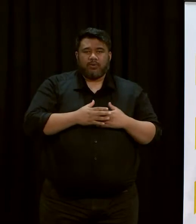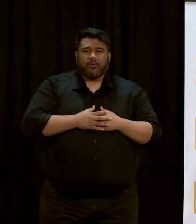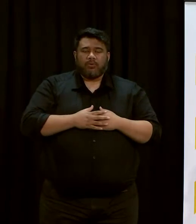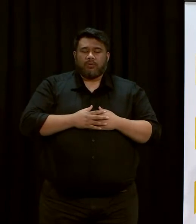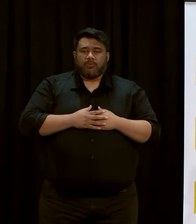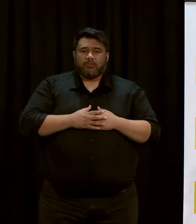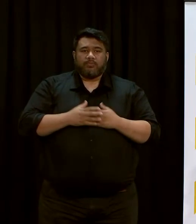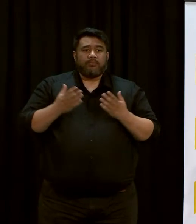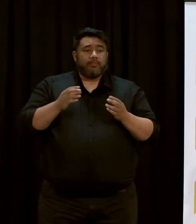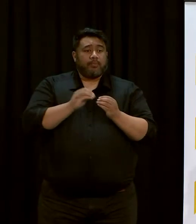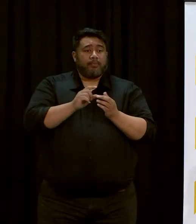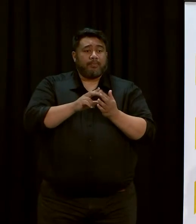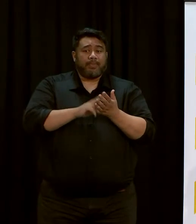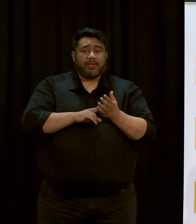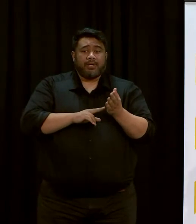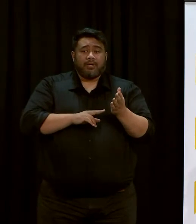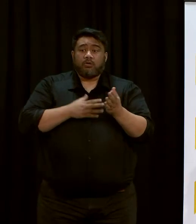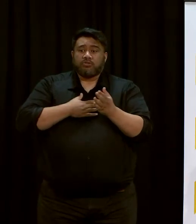DHB. Okay, Ben. Okay, thank